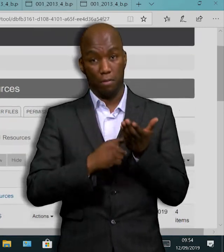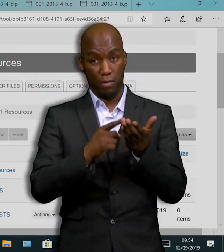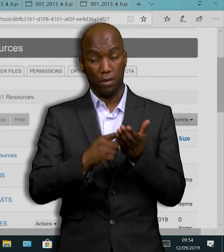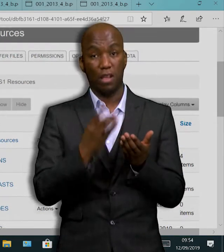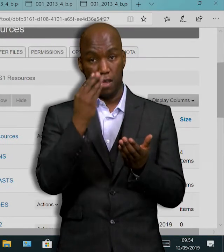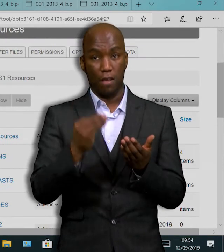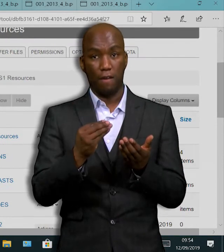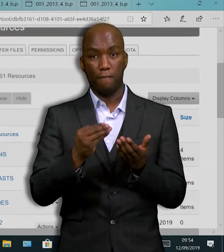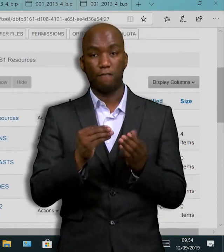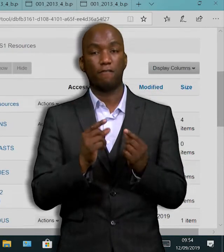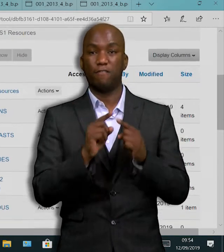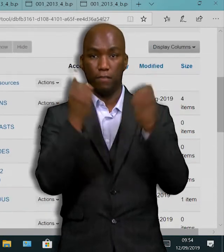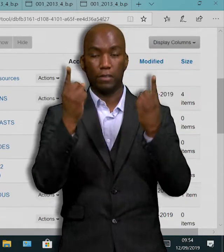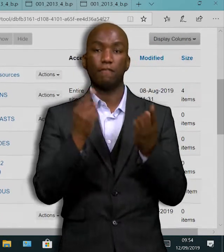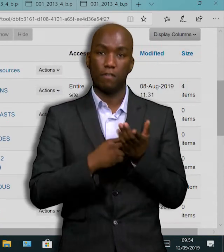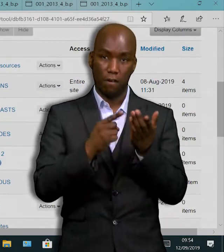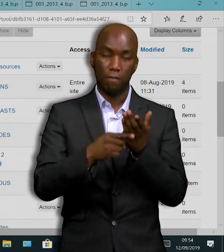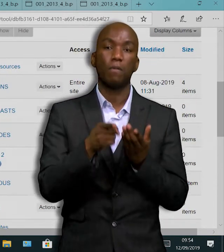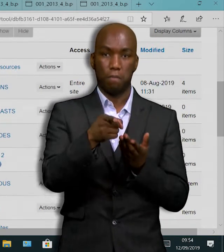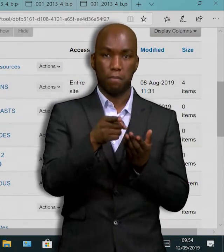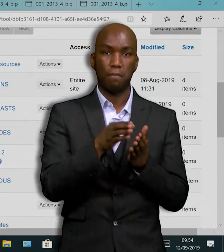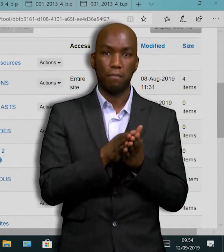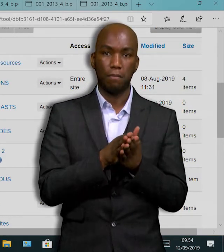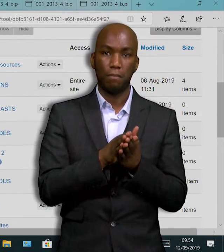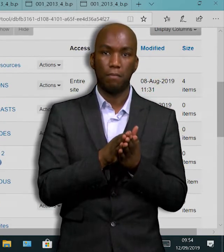for different purposes and content.